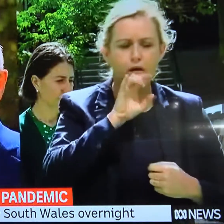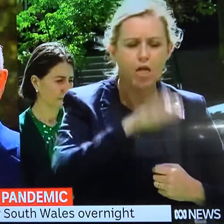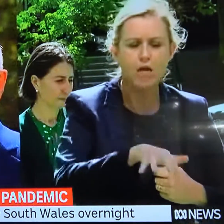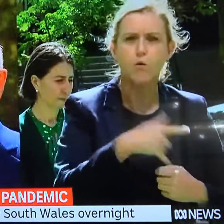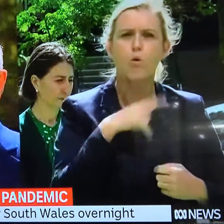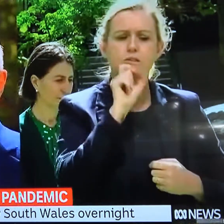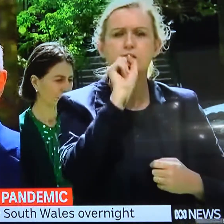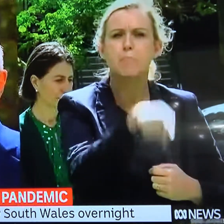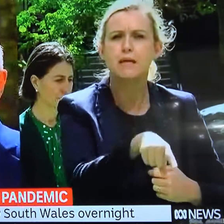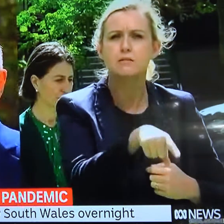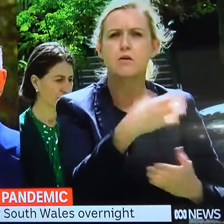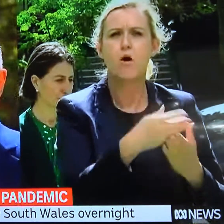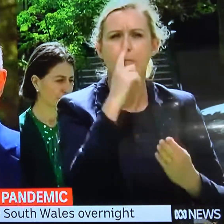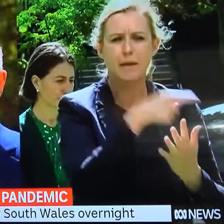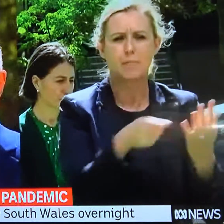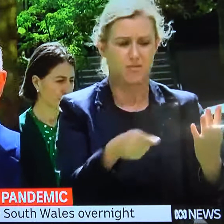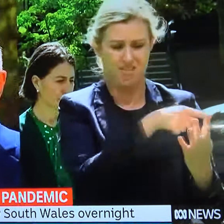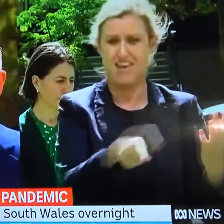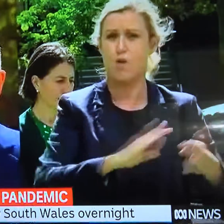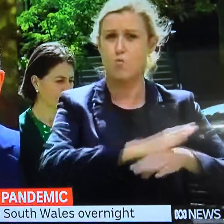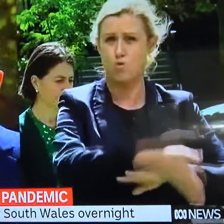particular COVID time.